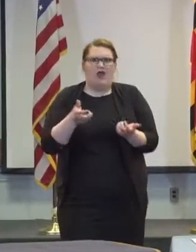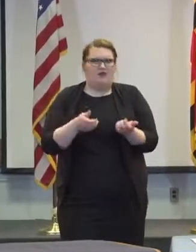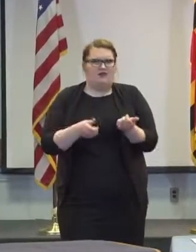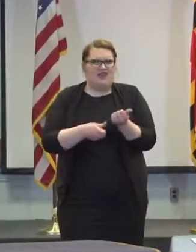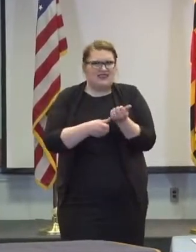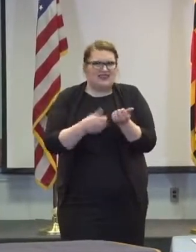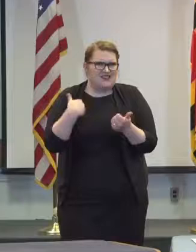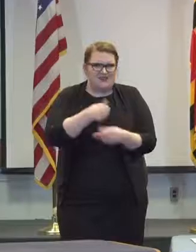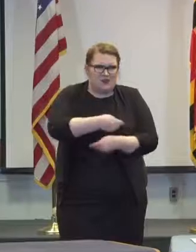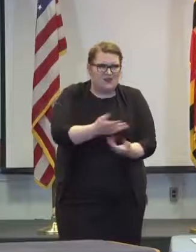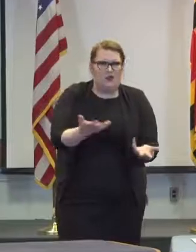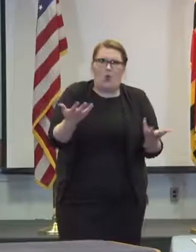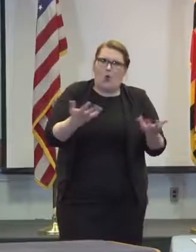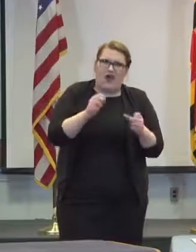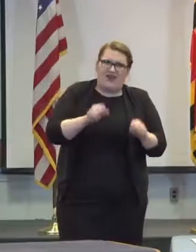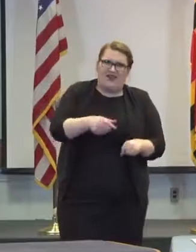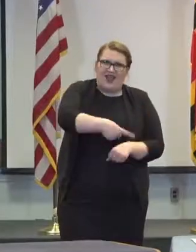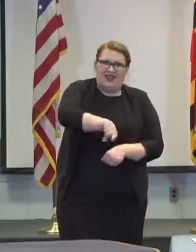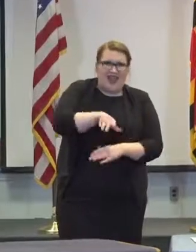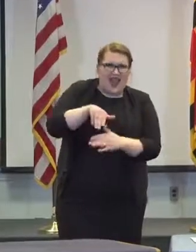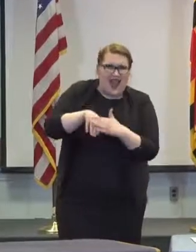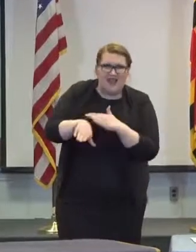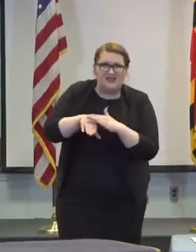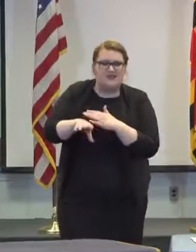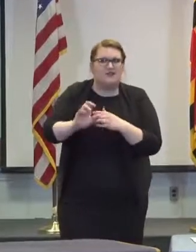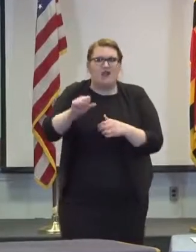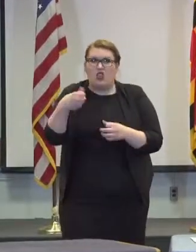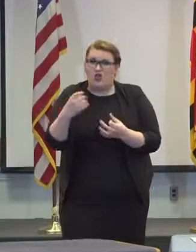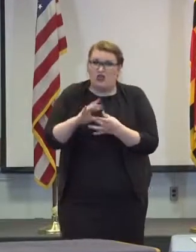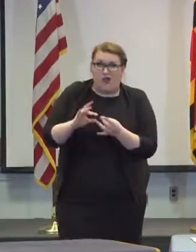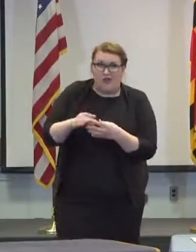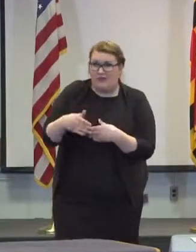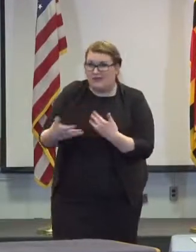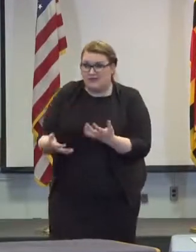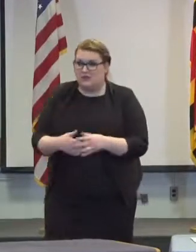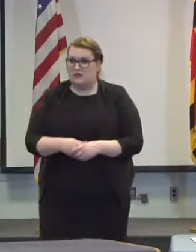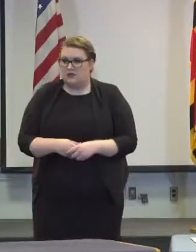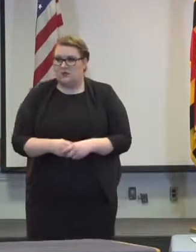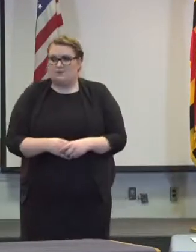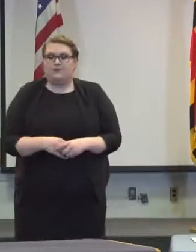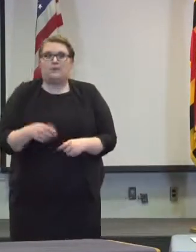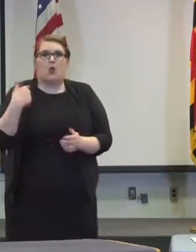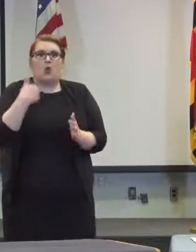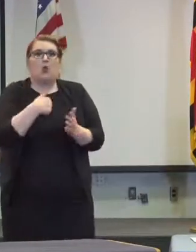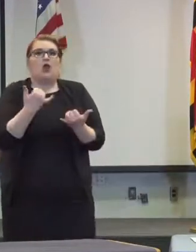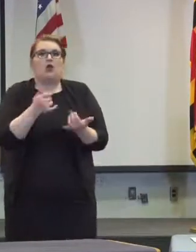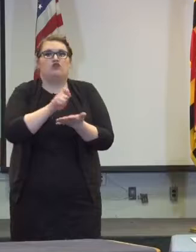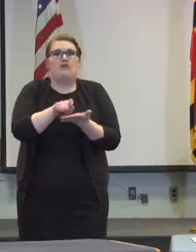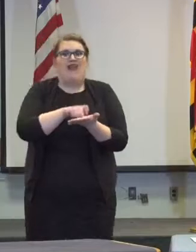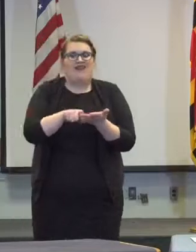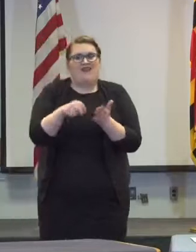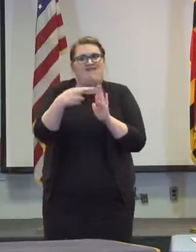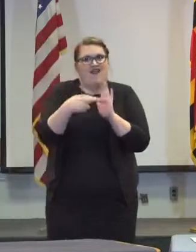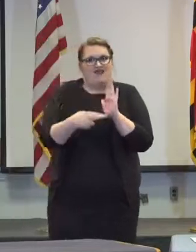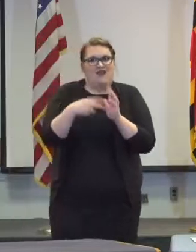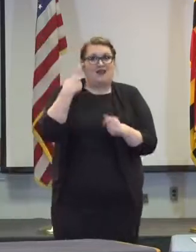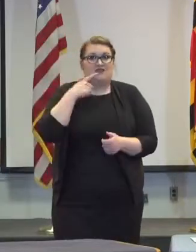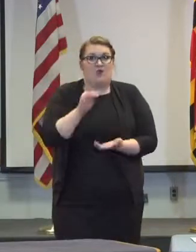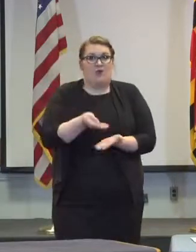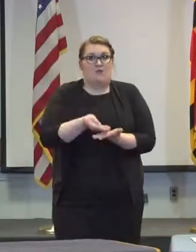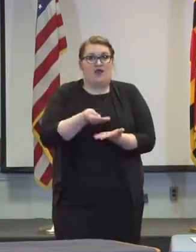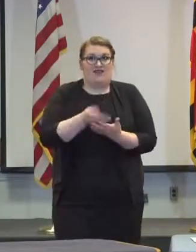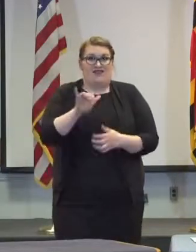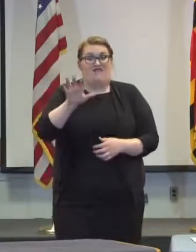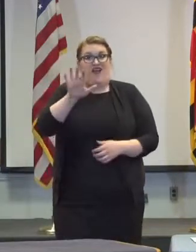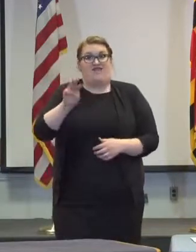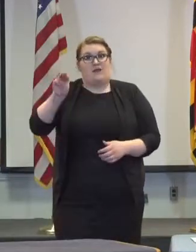them? What can they access? And any other comments? So we're writing guidelines for the money that we, the